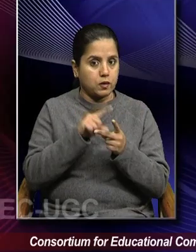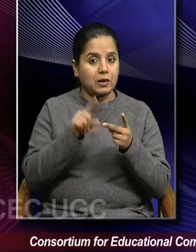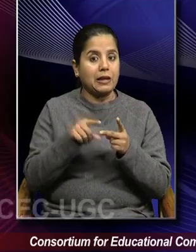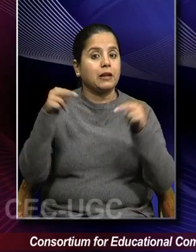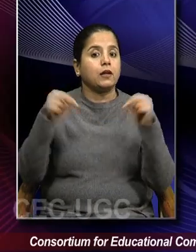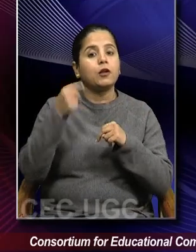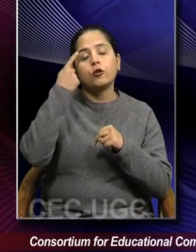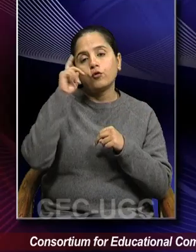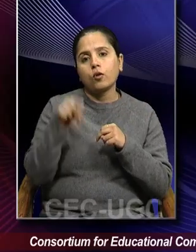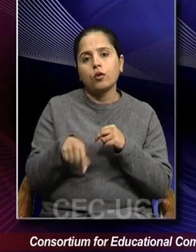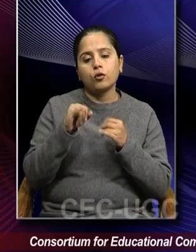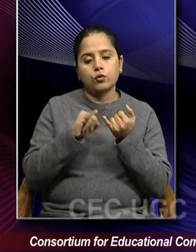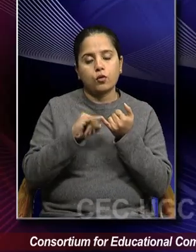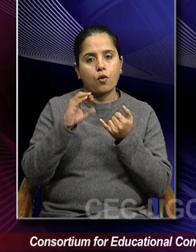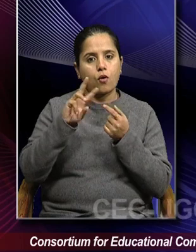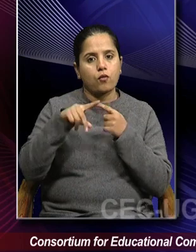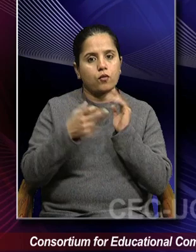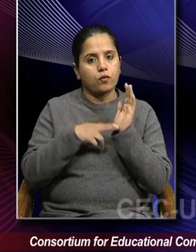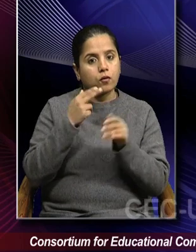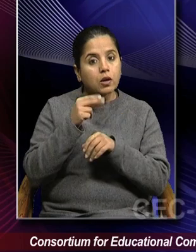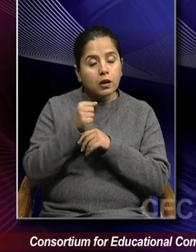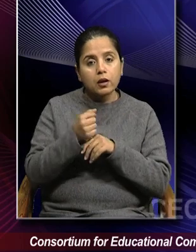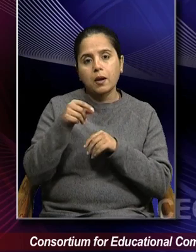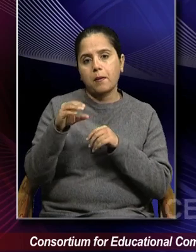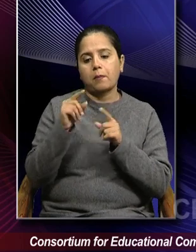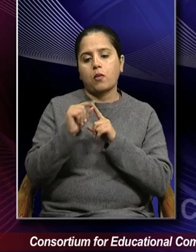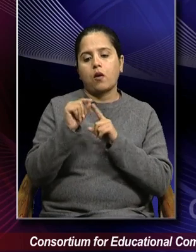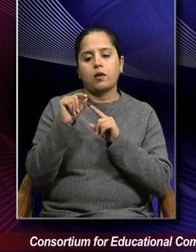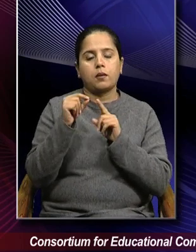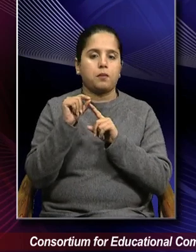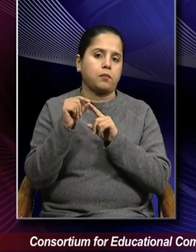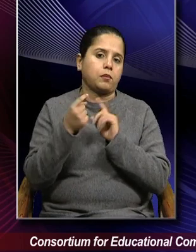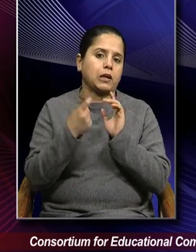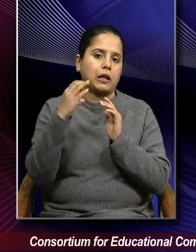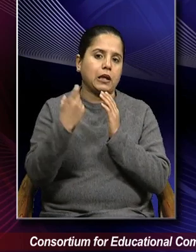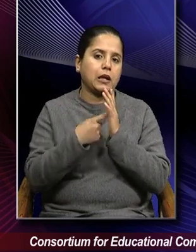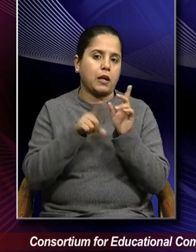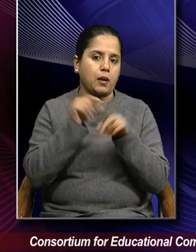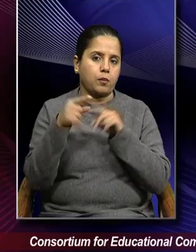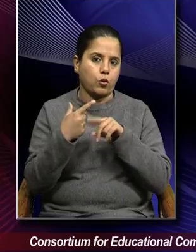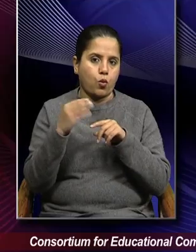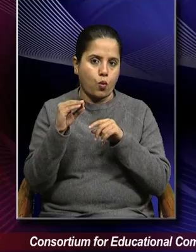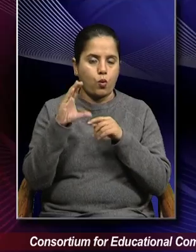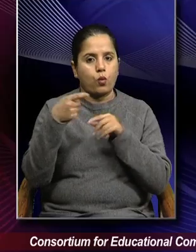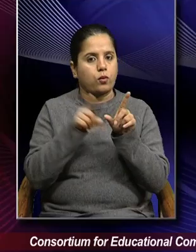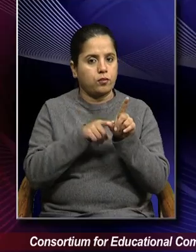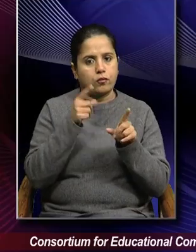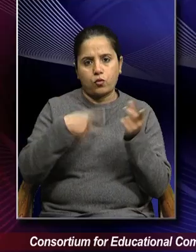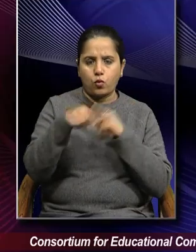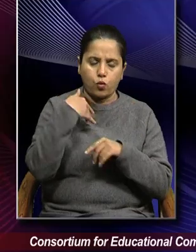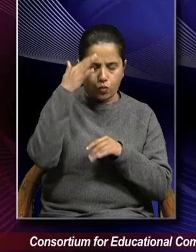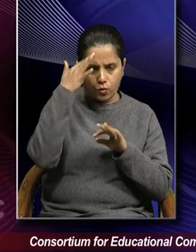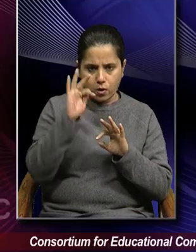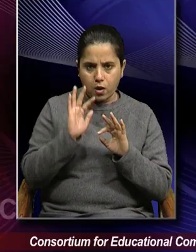for sovereign alternative to private cryptocurrencies. We all know that in cryptocurrencies, despite